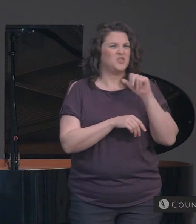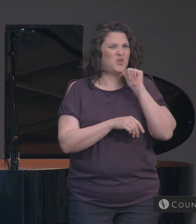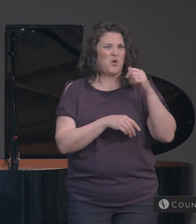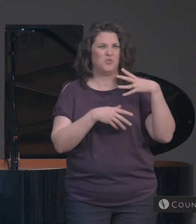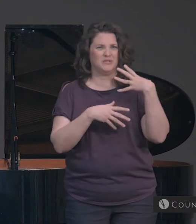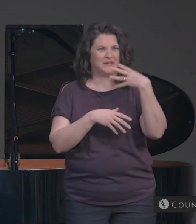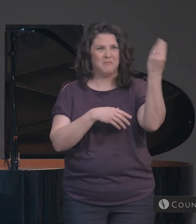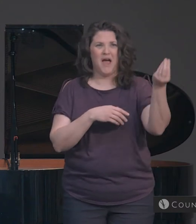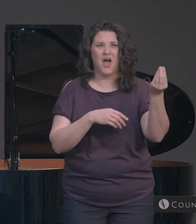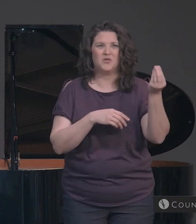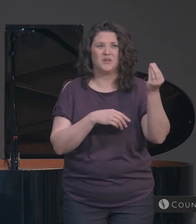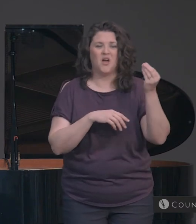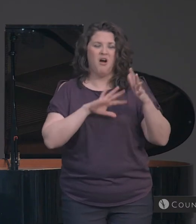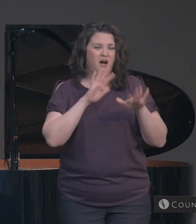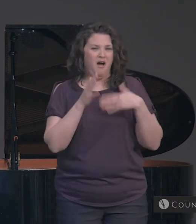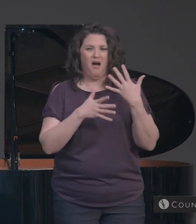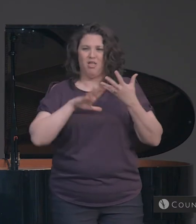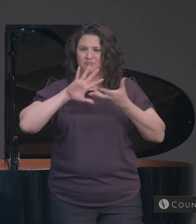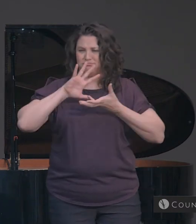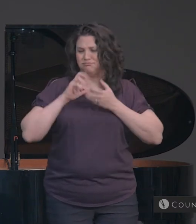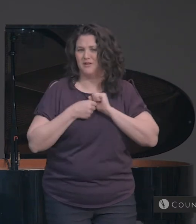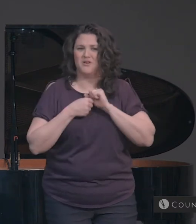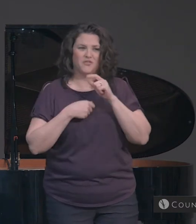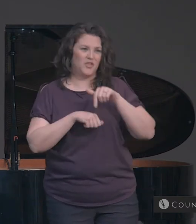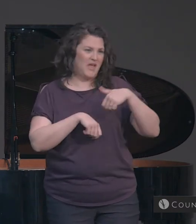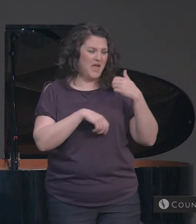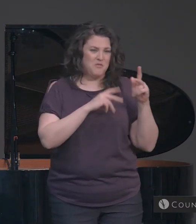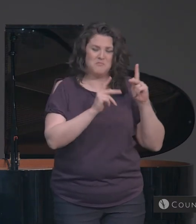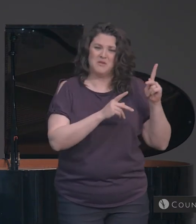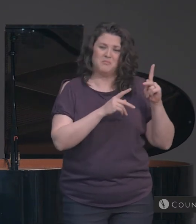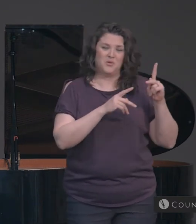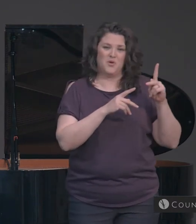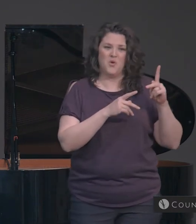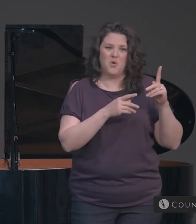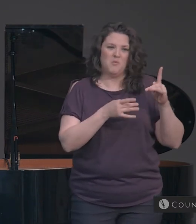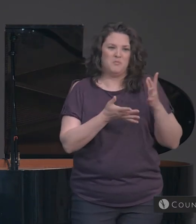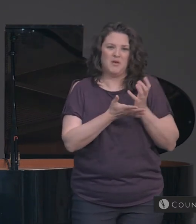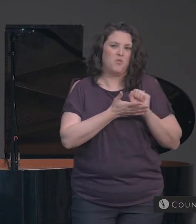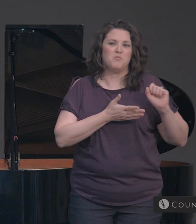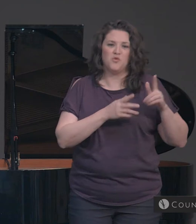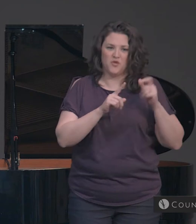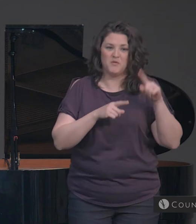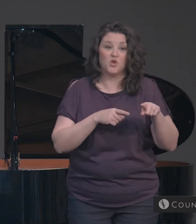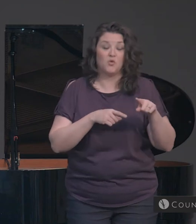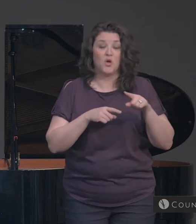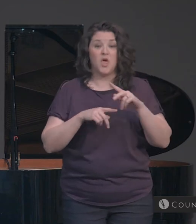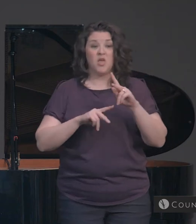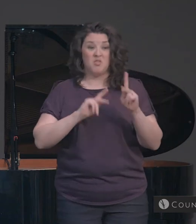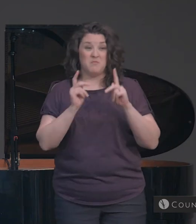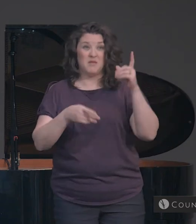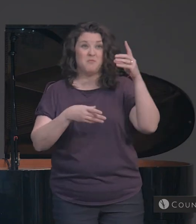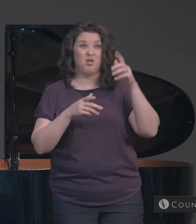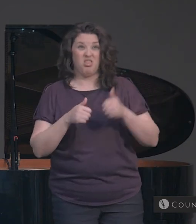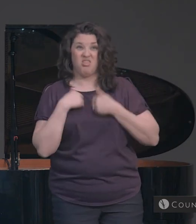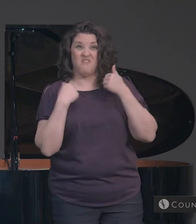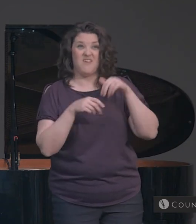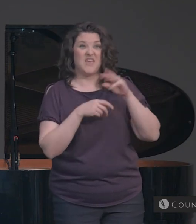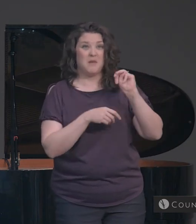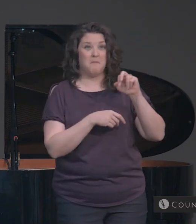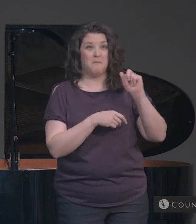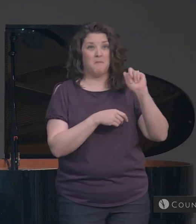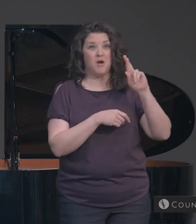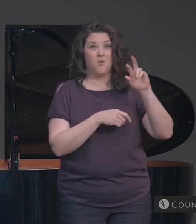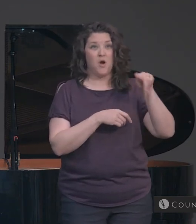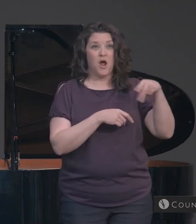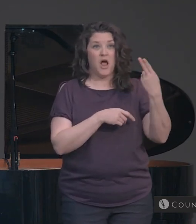shall take away from you its standing place. For the inhabitants of Maroth wait anxiously for good,